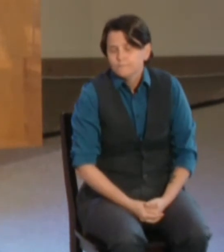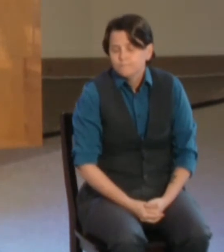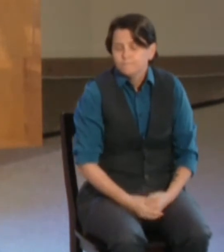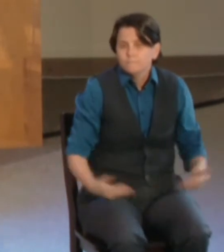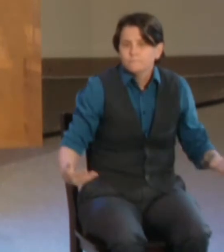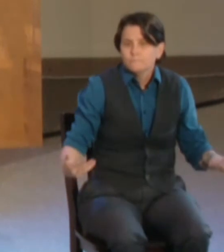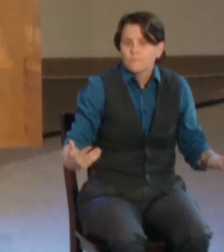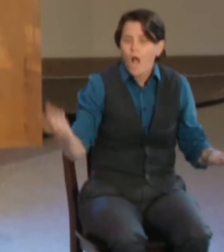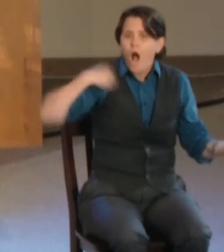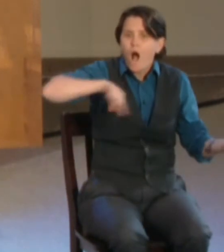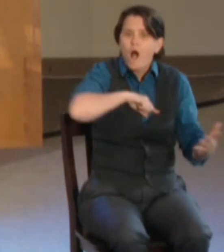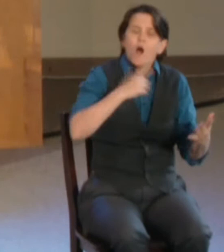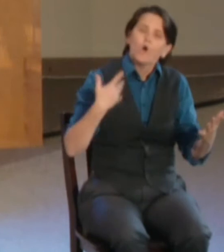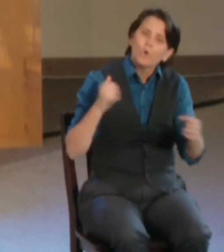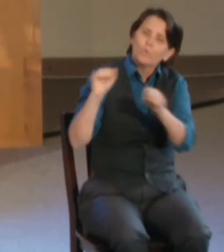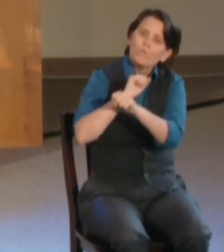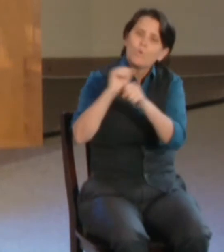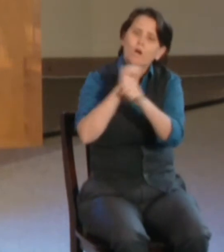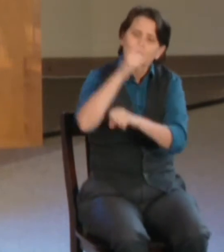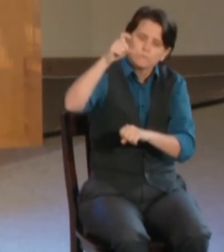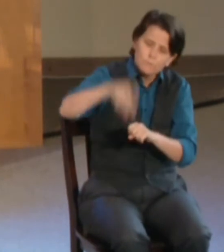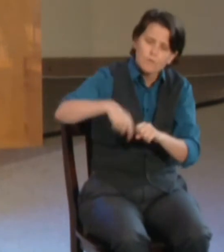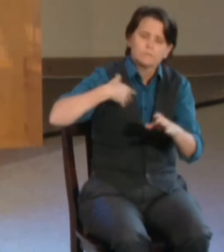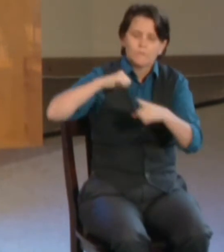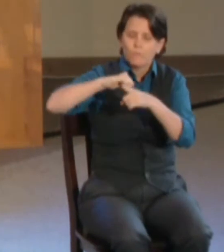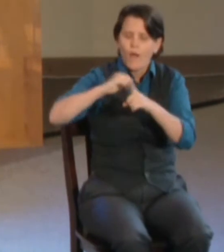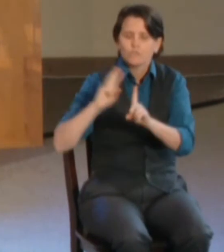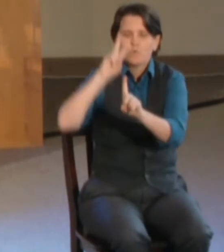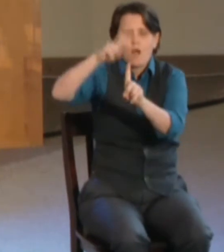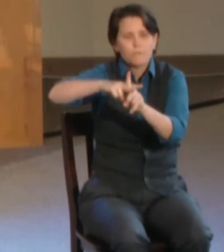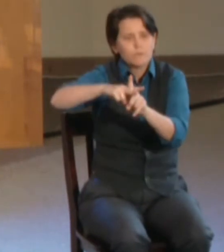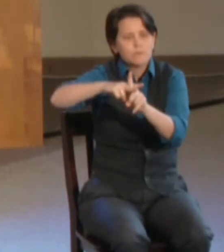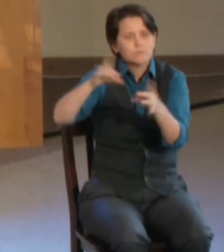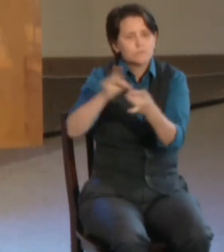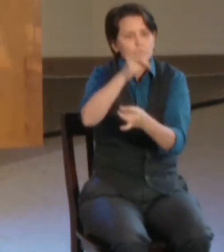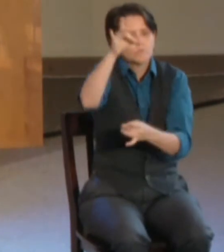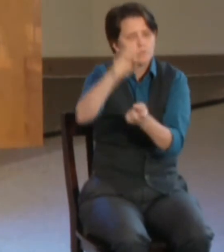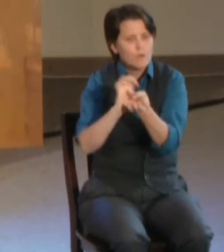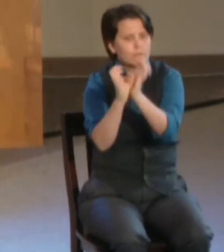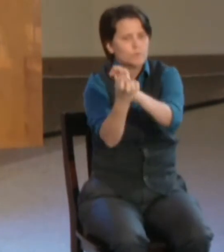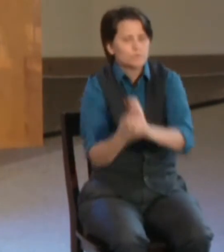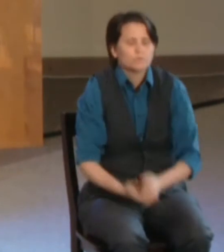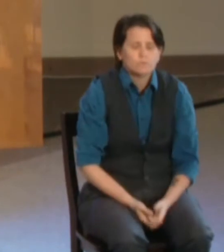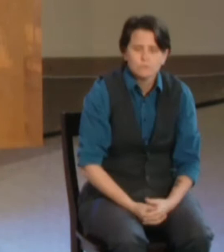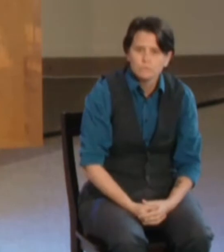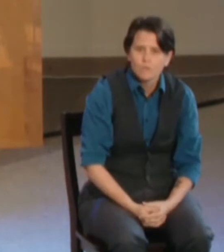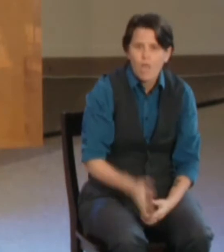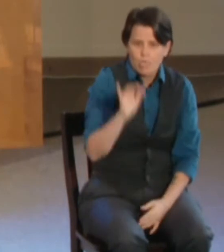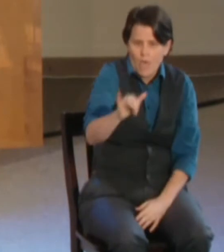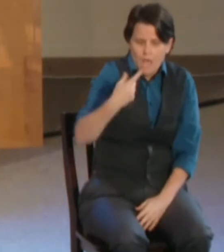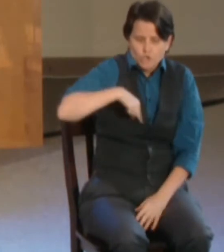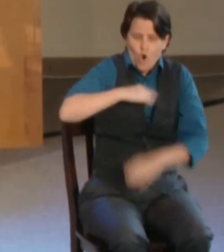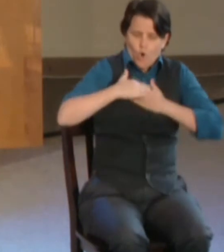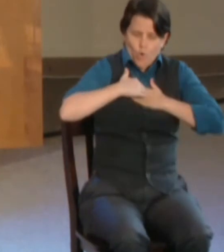Our works must manifest as the practical application of spiritual evolution. That's what we're being called to